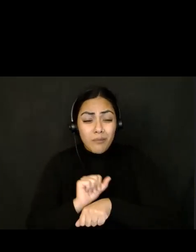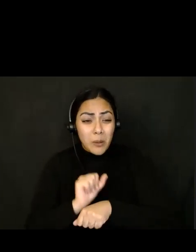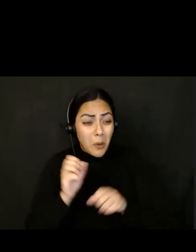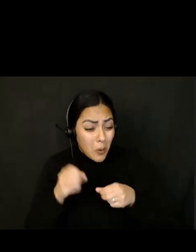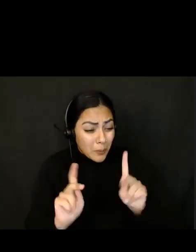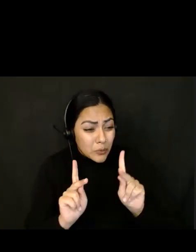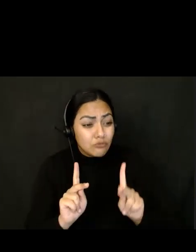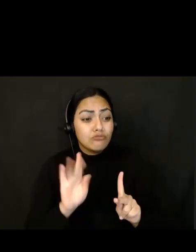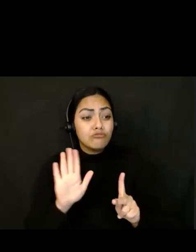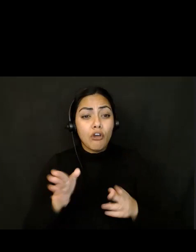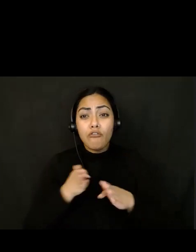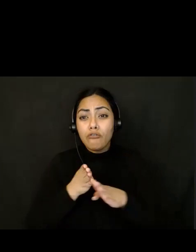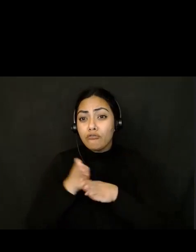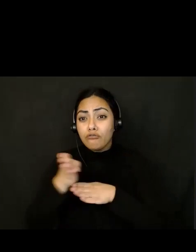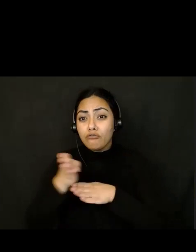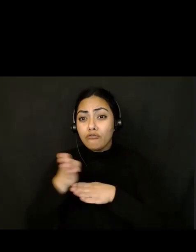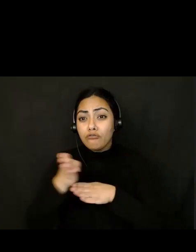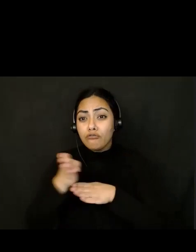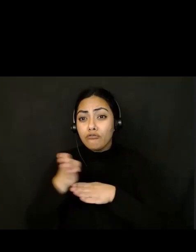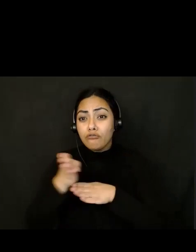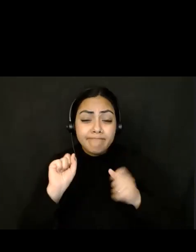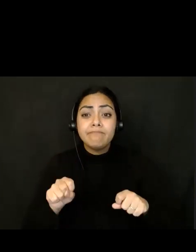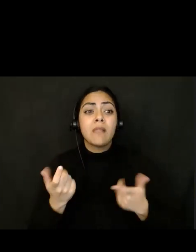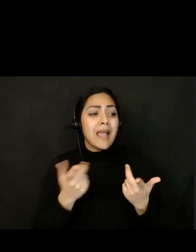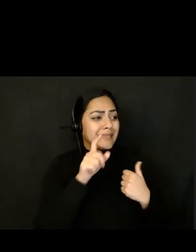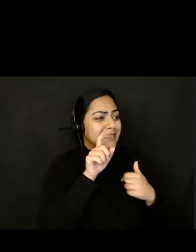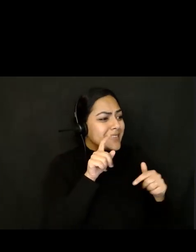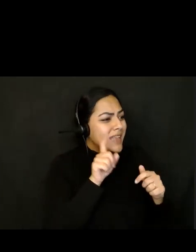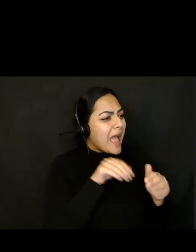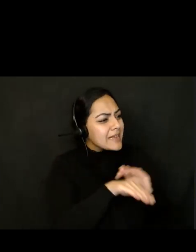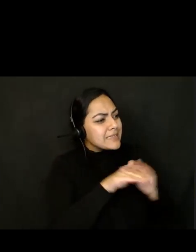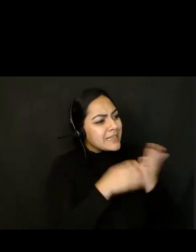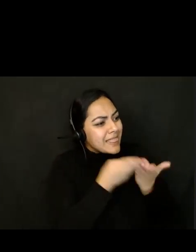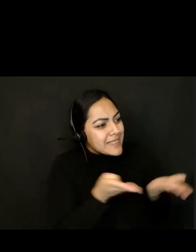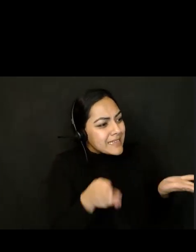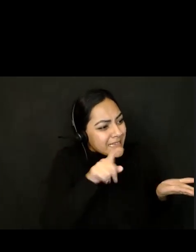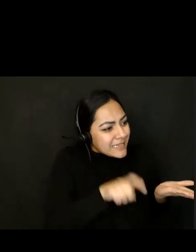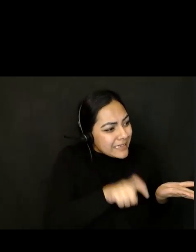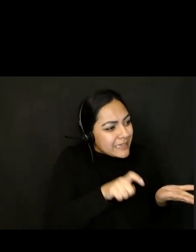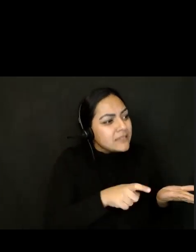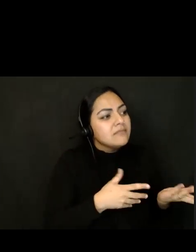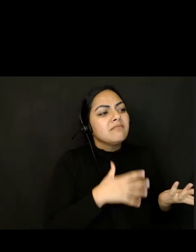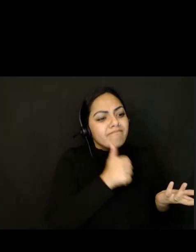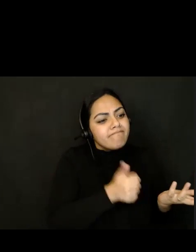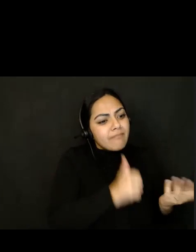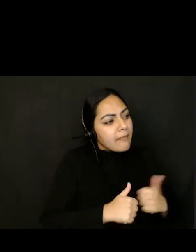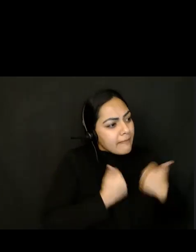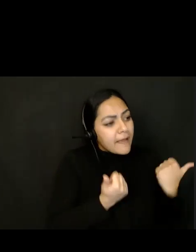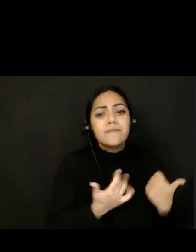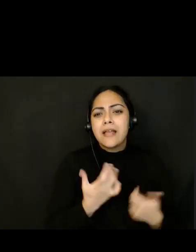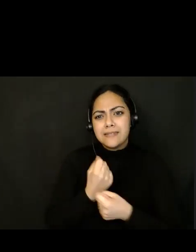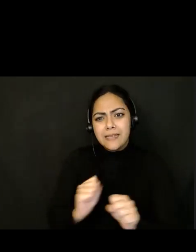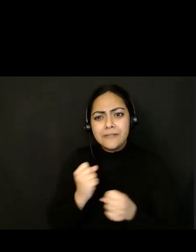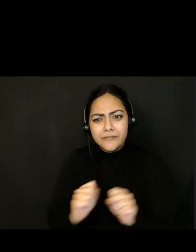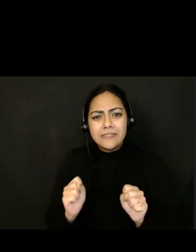progression, as well as access to necessities and safety. In older survivors, we see